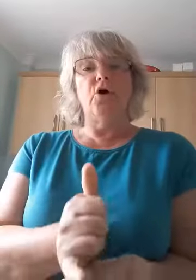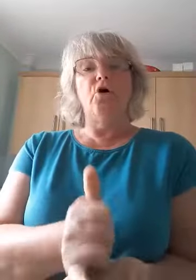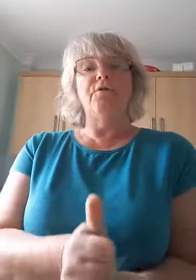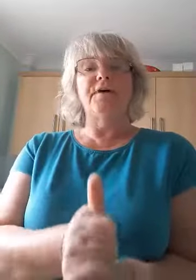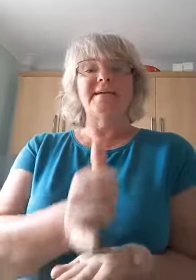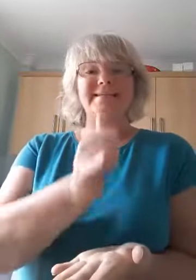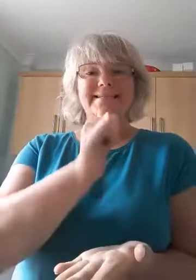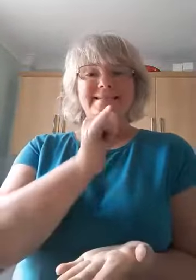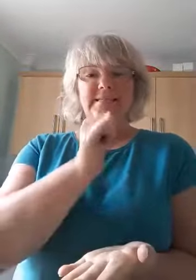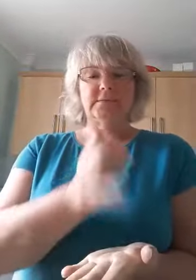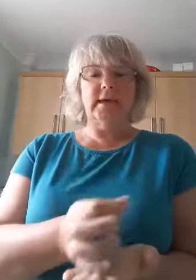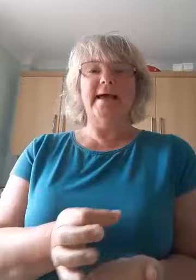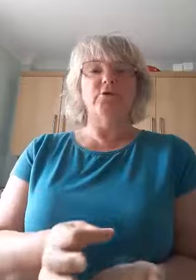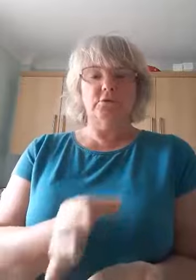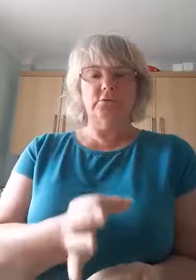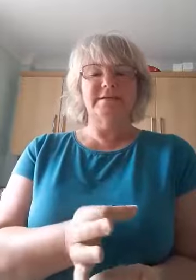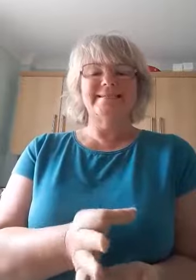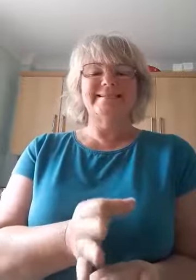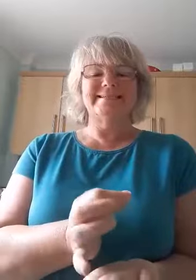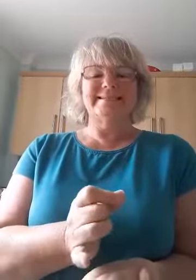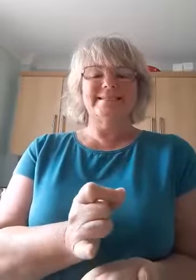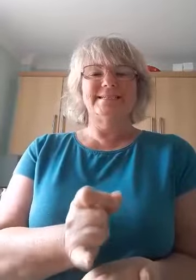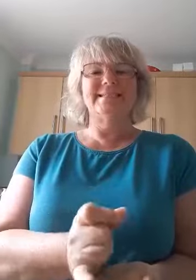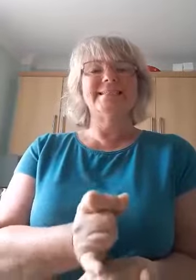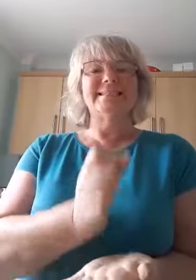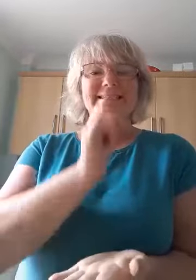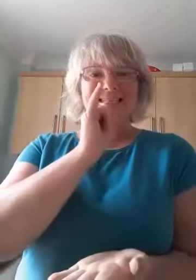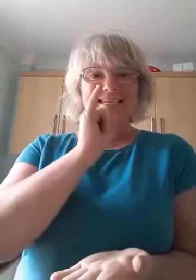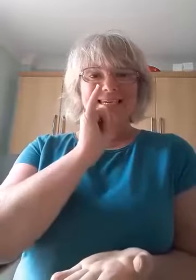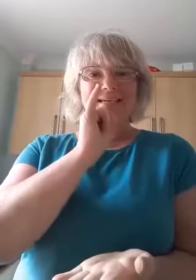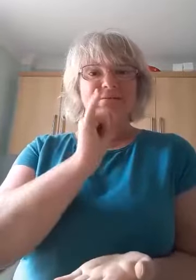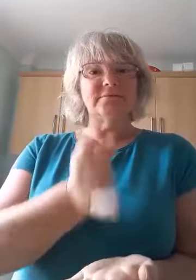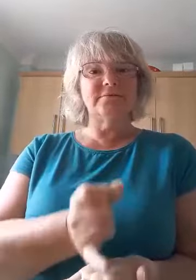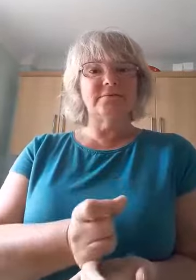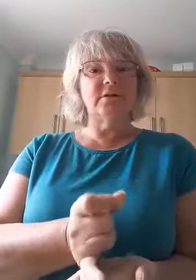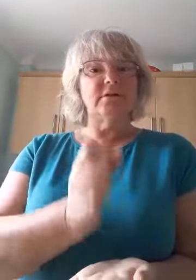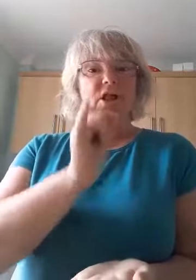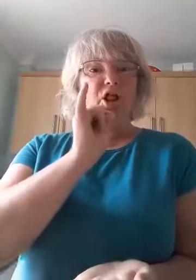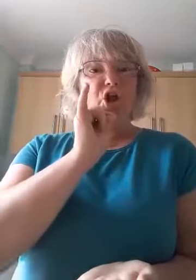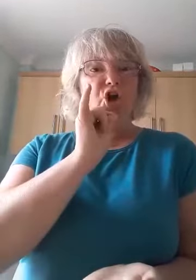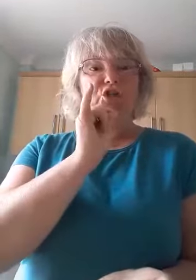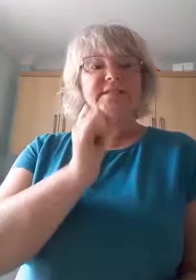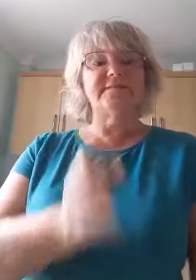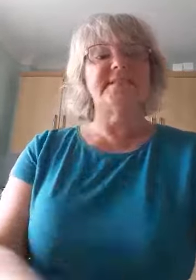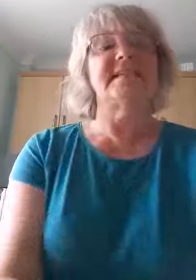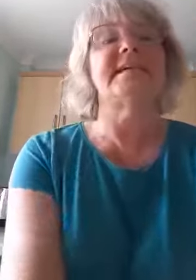of, hang on, tea. Lots of tea.